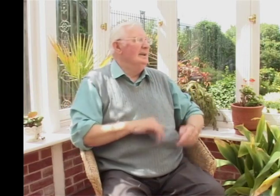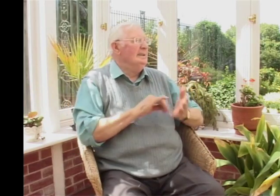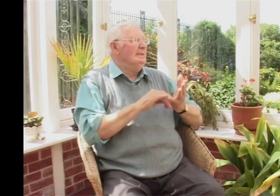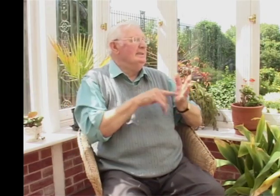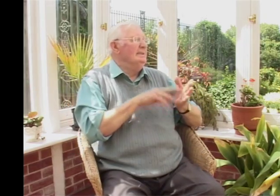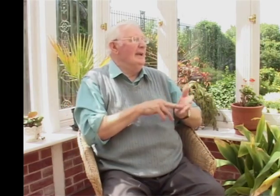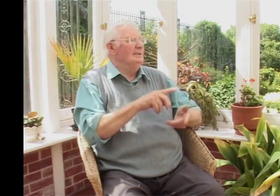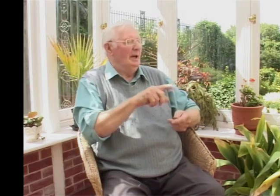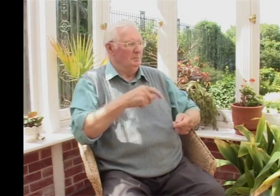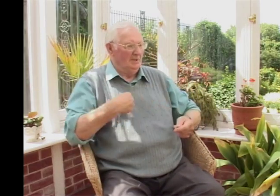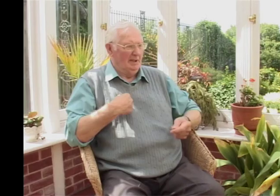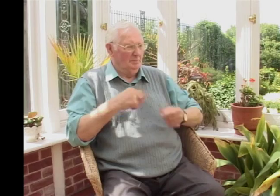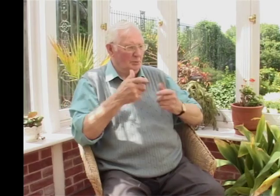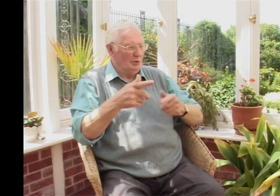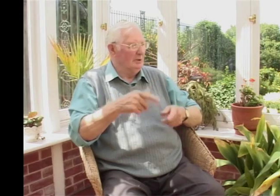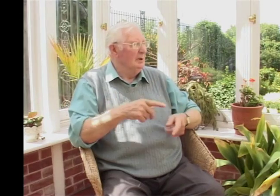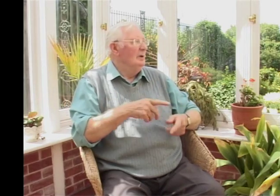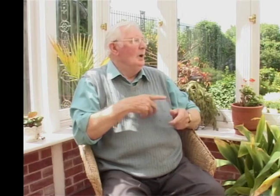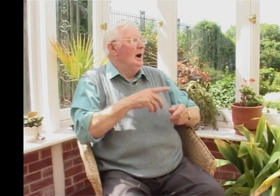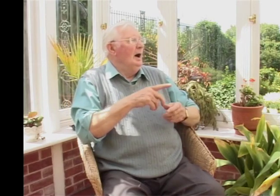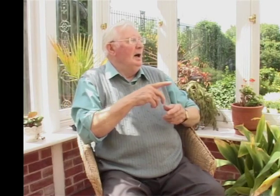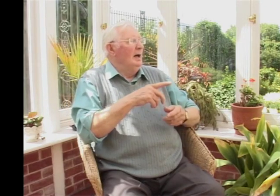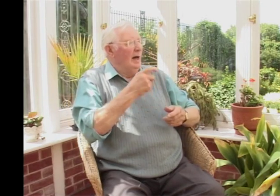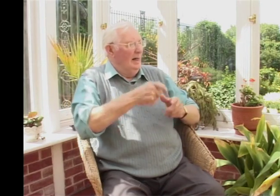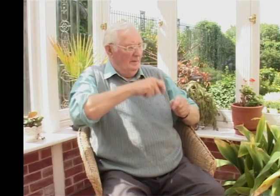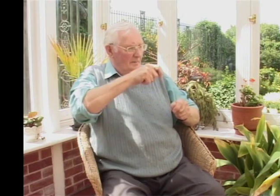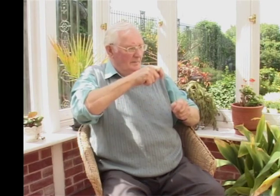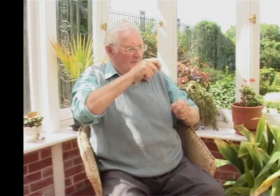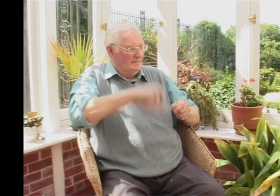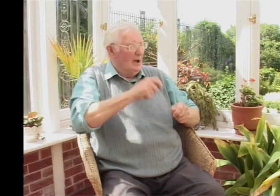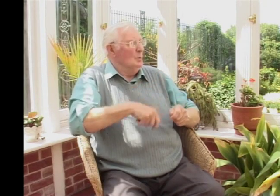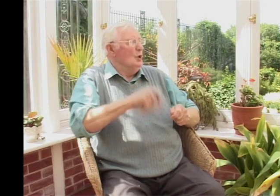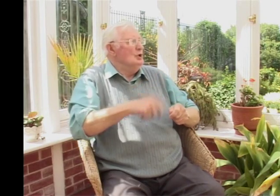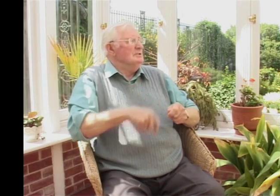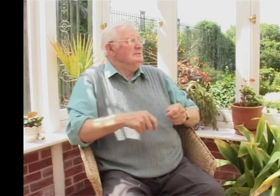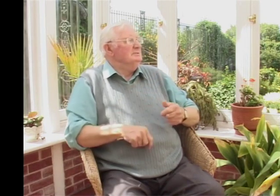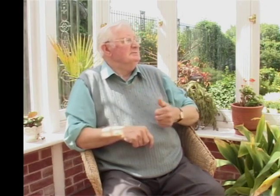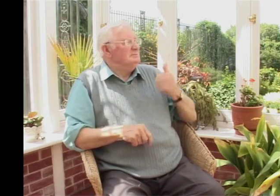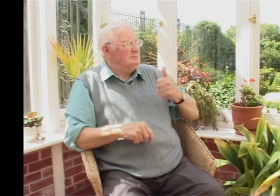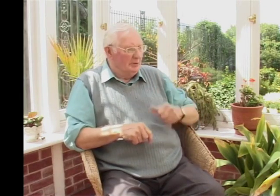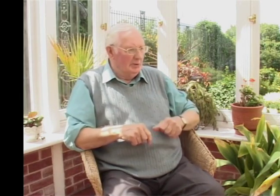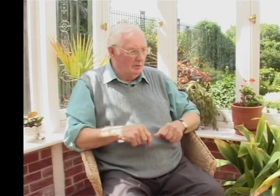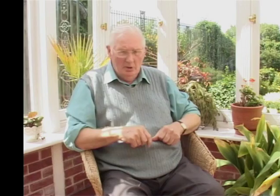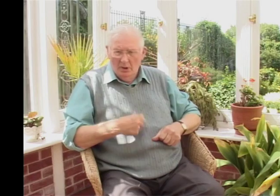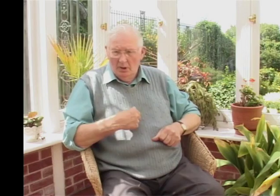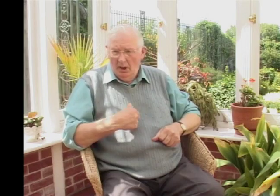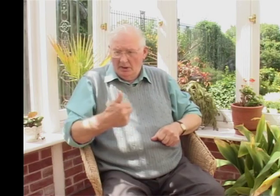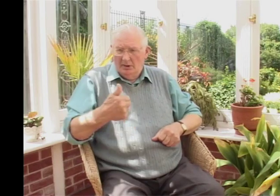said to me and my brother Bert, would you like to come and help us with some firewood, chopping of wood? We said, oh, yeah, all right then.